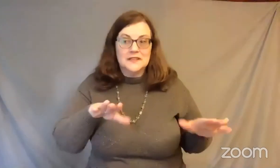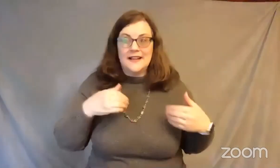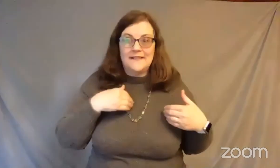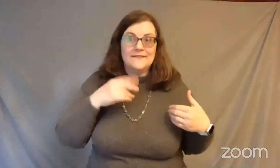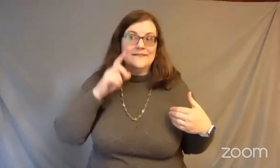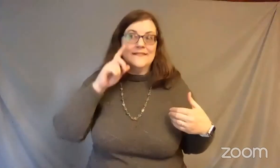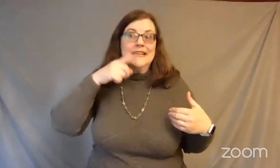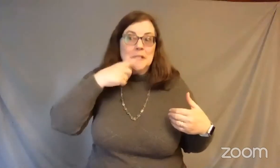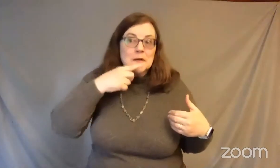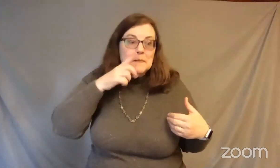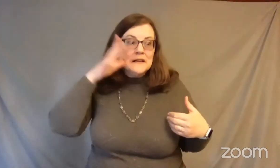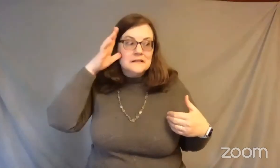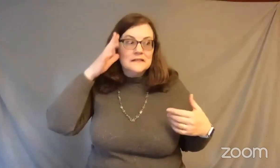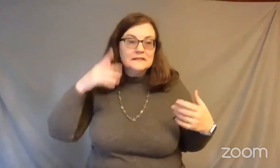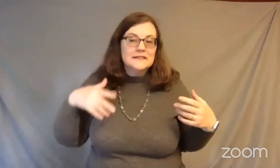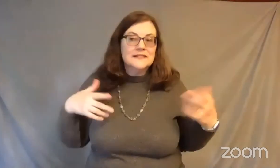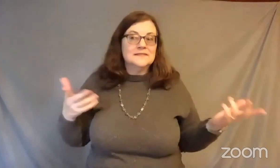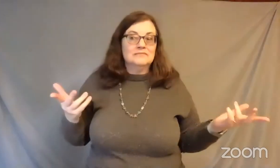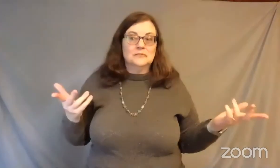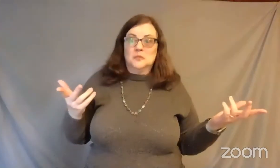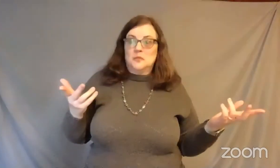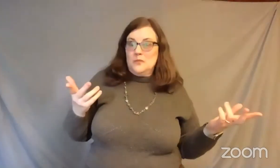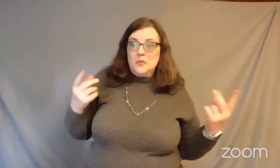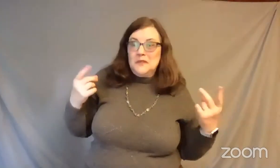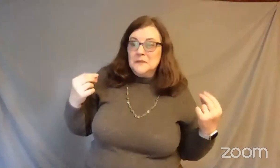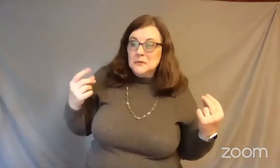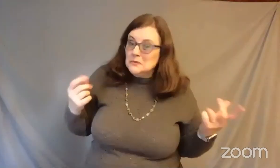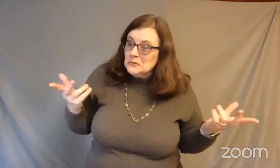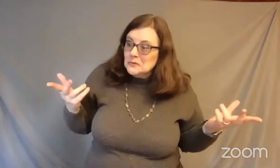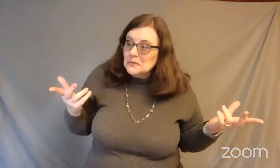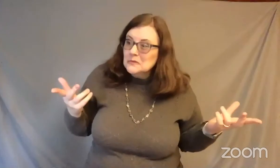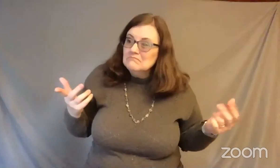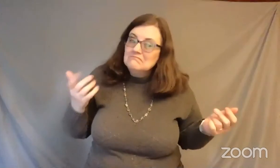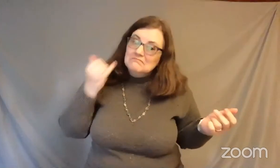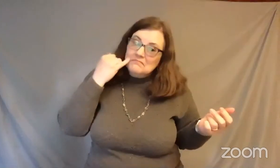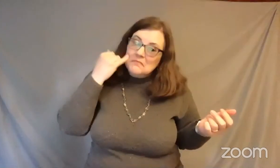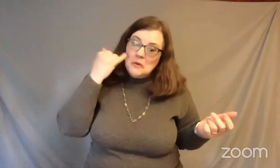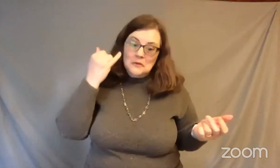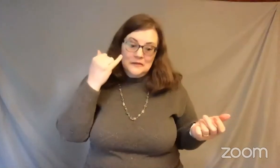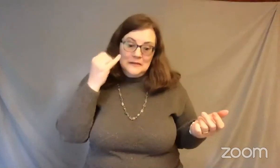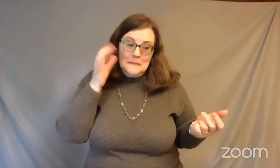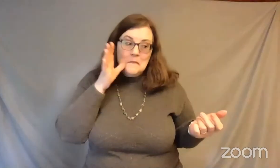is that most deaf children are born to parents who are not deaf, that don't sign.